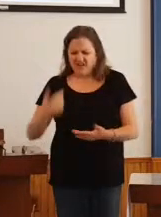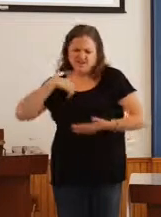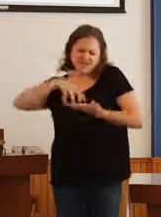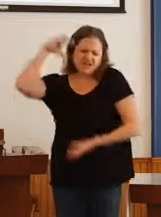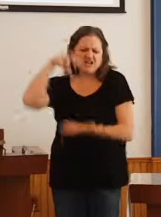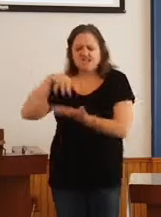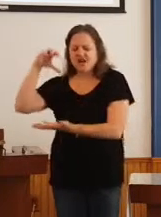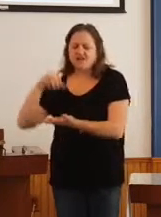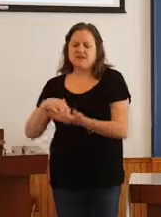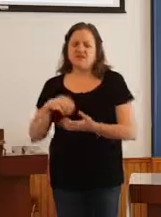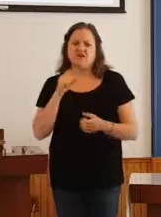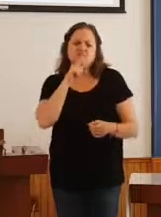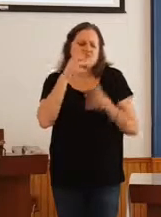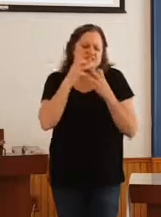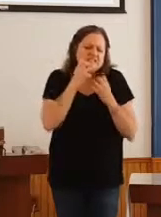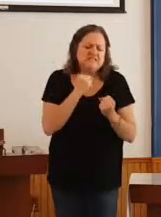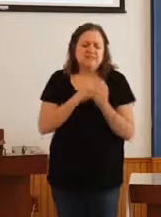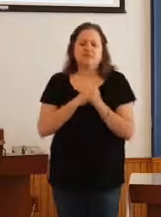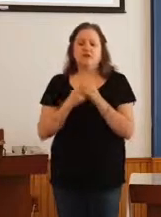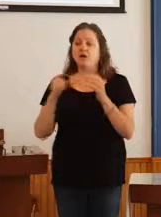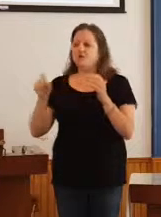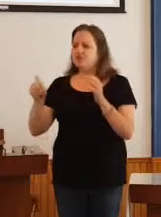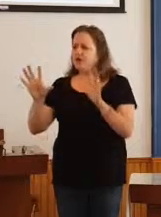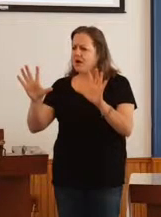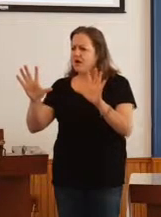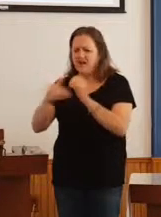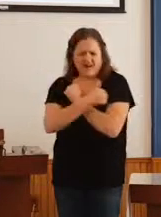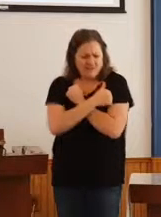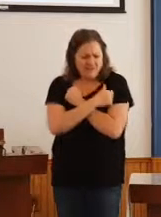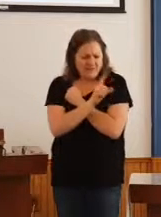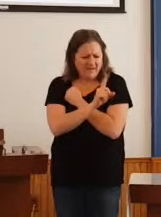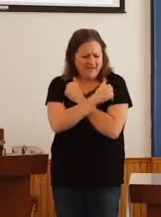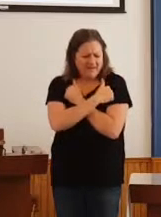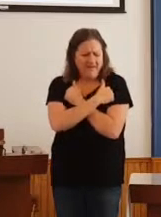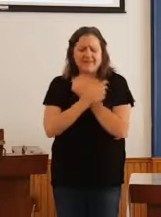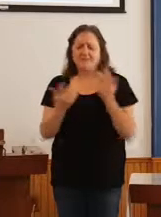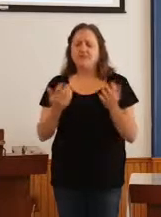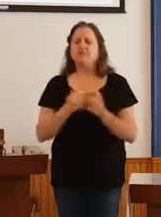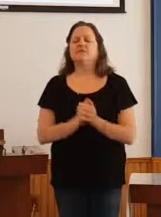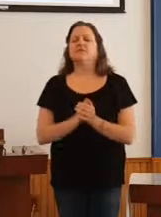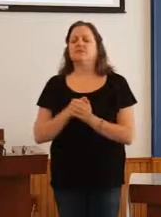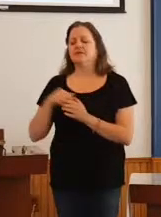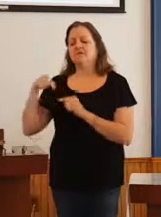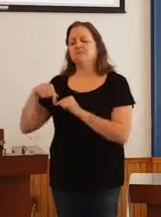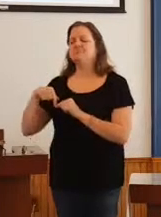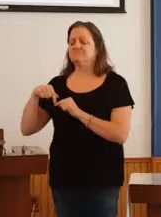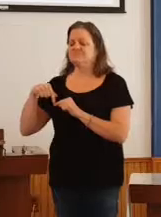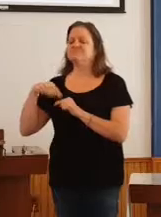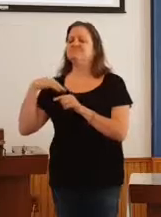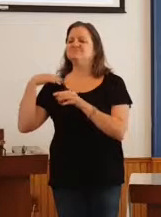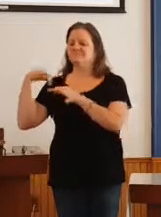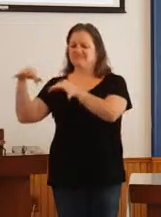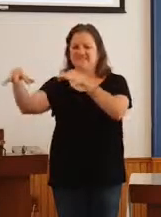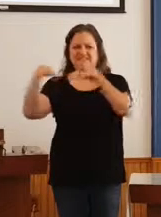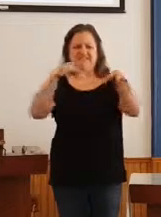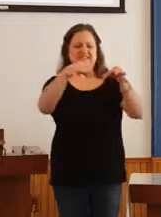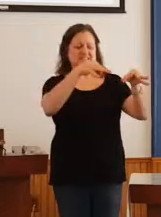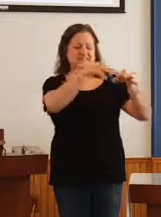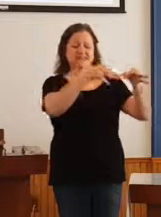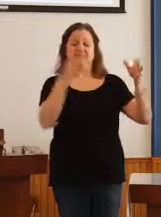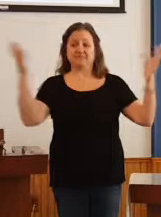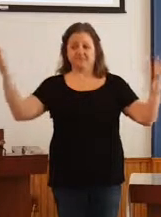someone out of lust instead of love. That's what Paul is referring to here when he says, To live